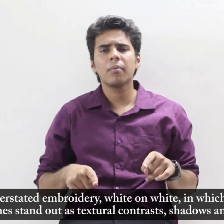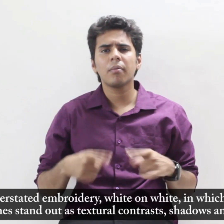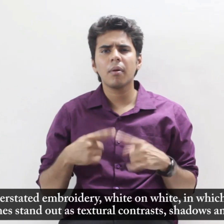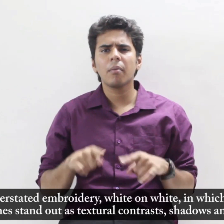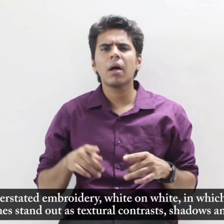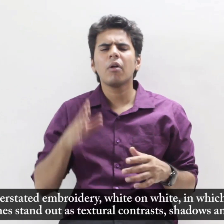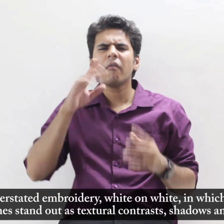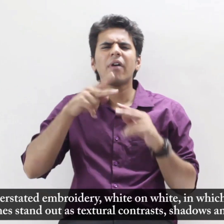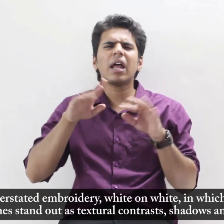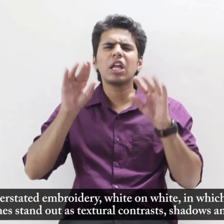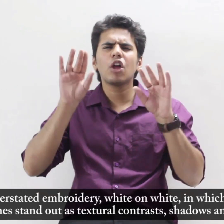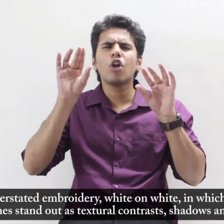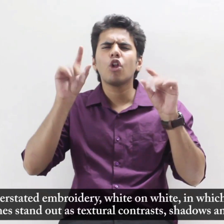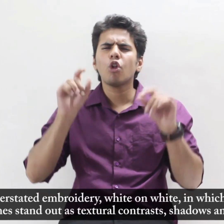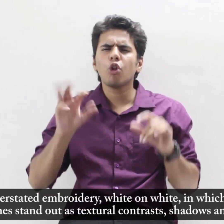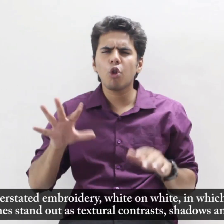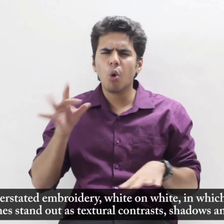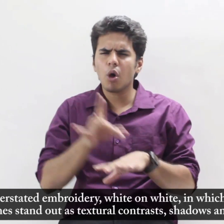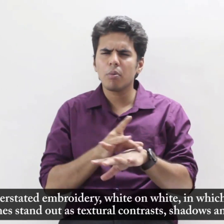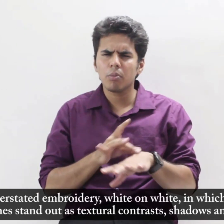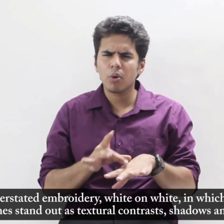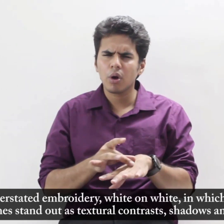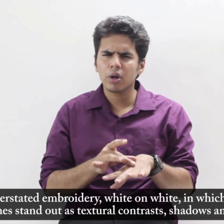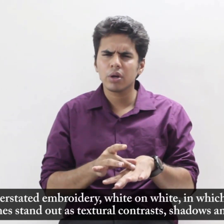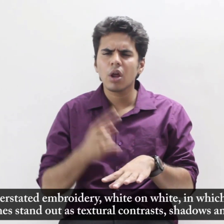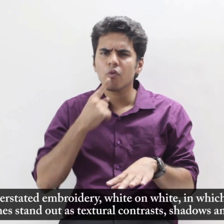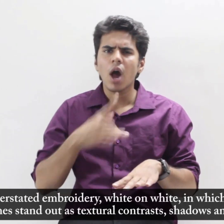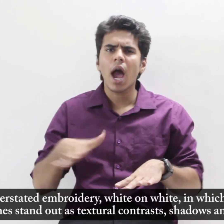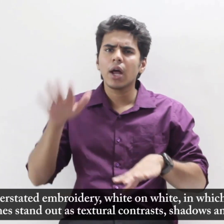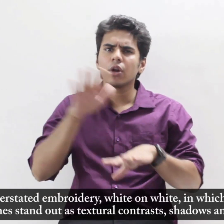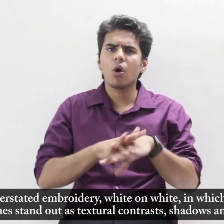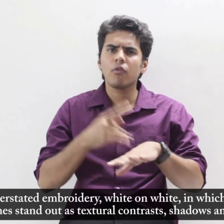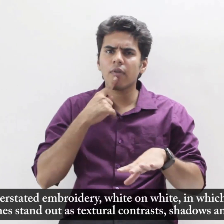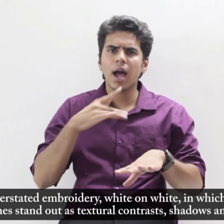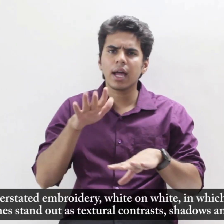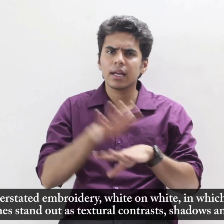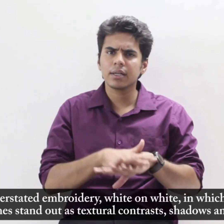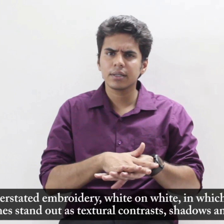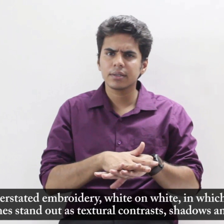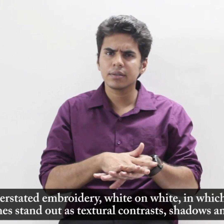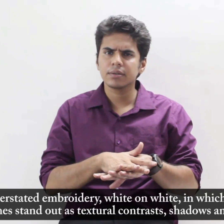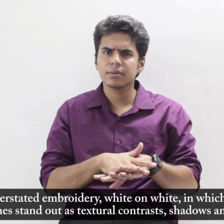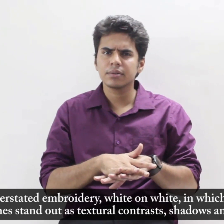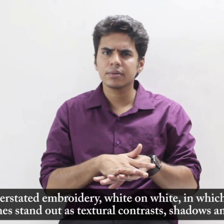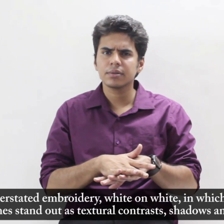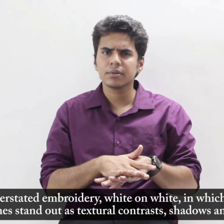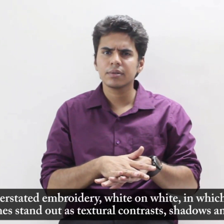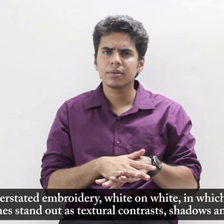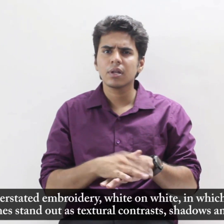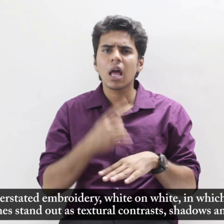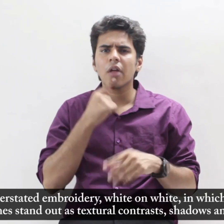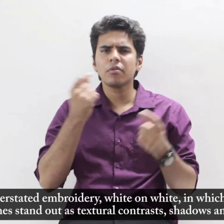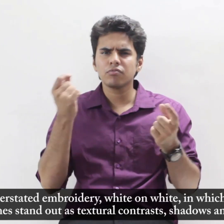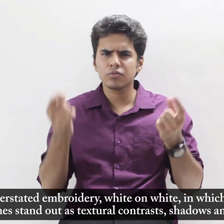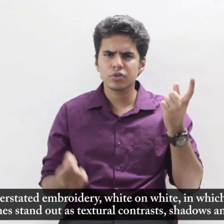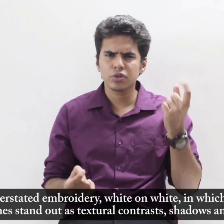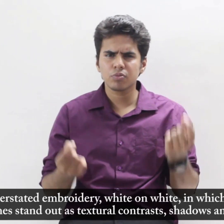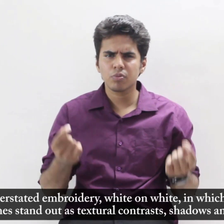It is an understated embroidery, white on white, in which minute and delicate stitches stand out